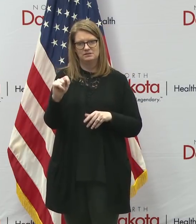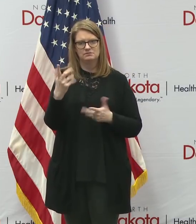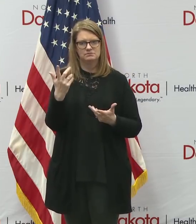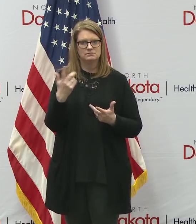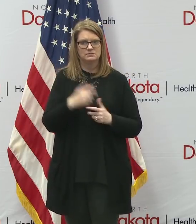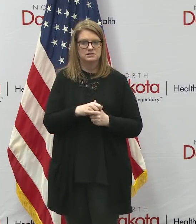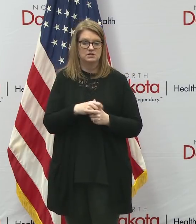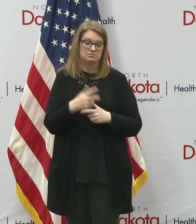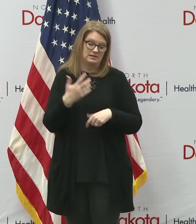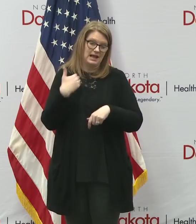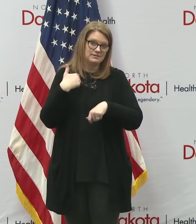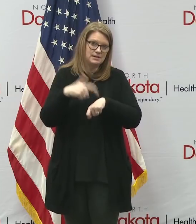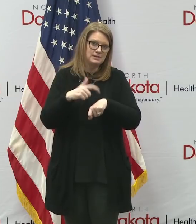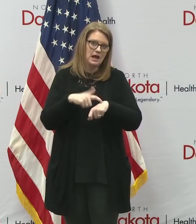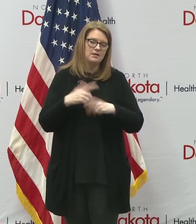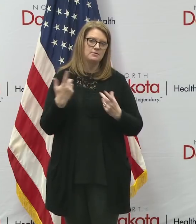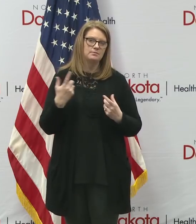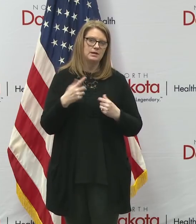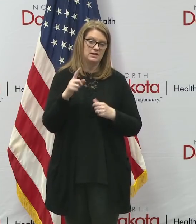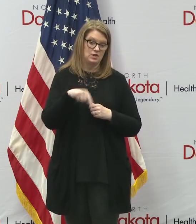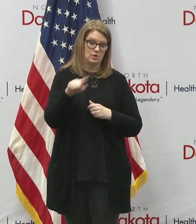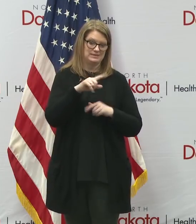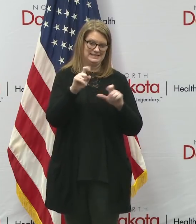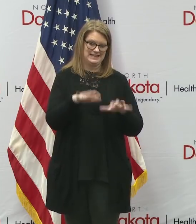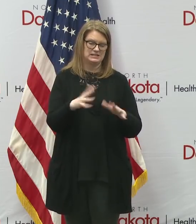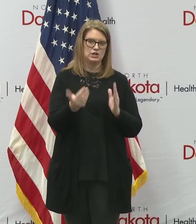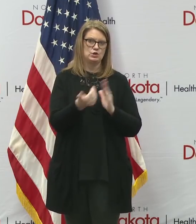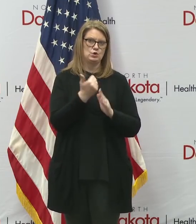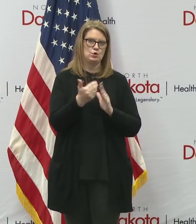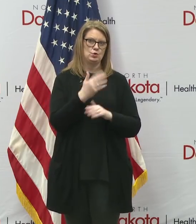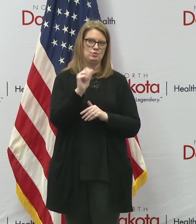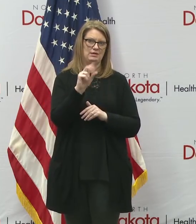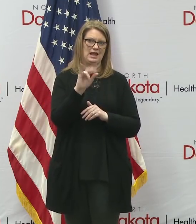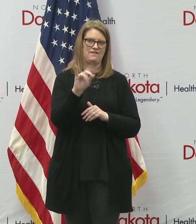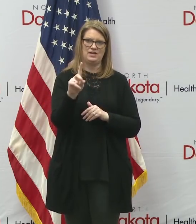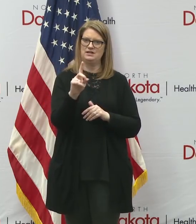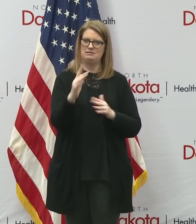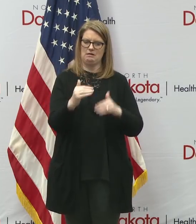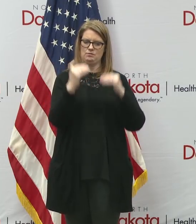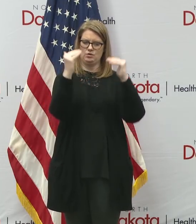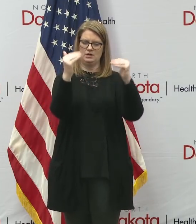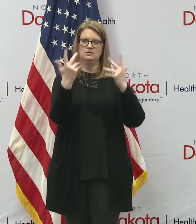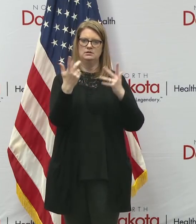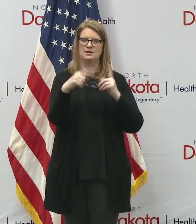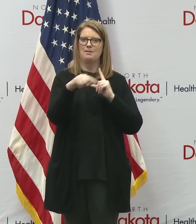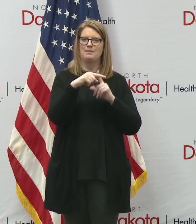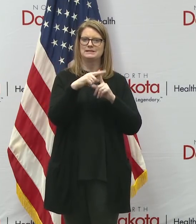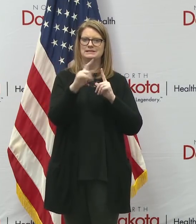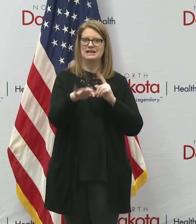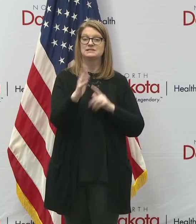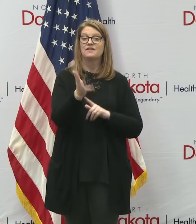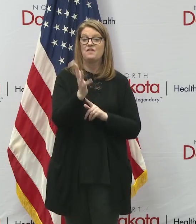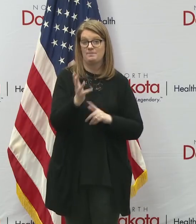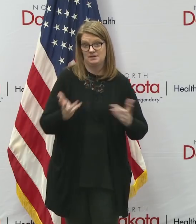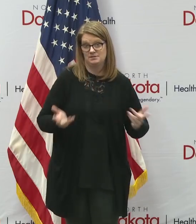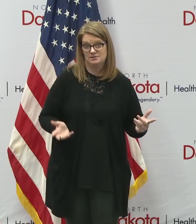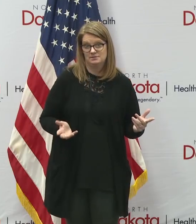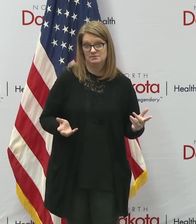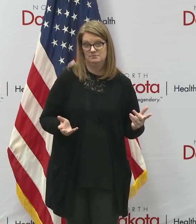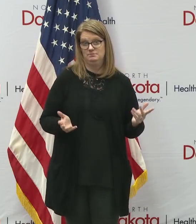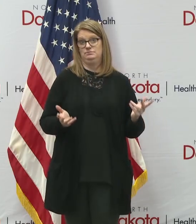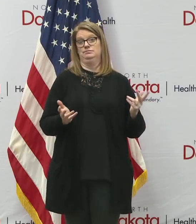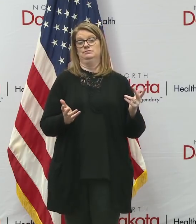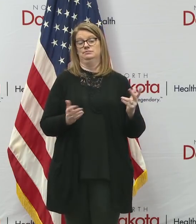make that to happen. But those tests on that the new Abbott upgrade, you can get a positive test in 5 minutes on